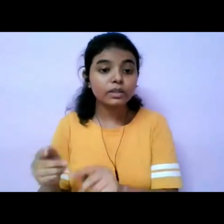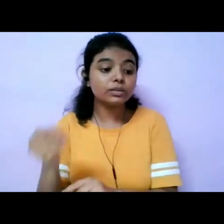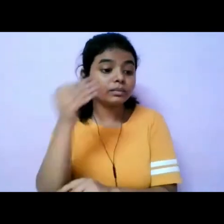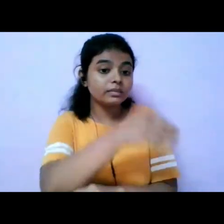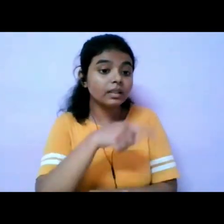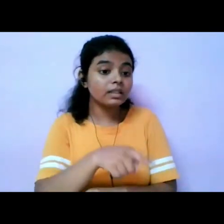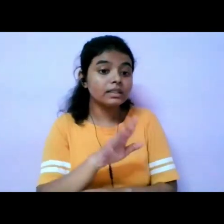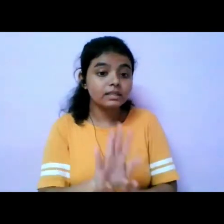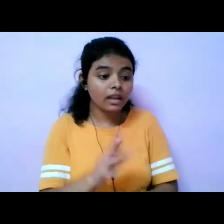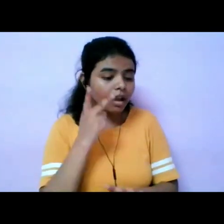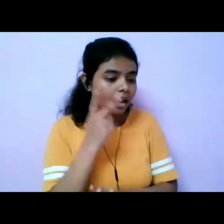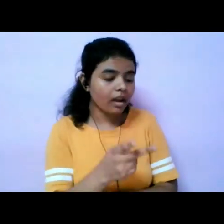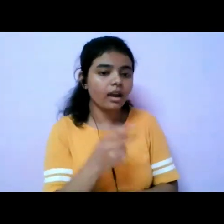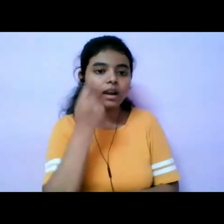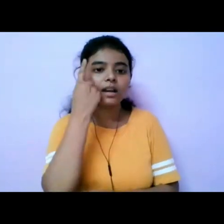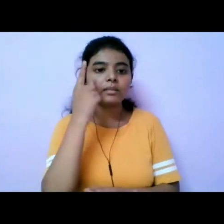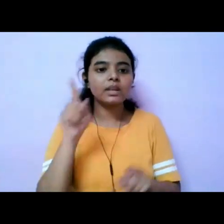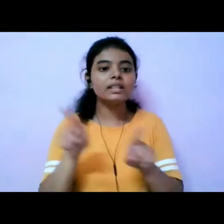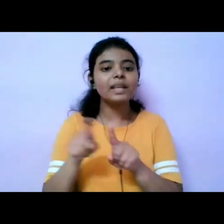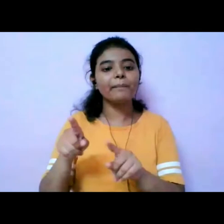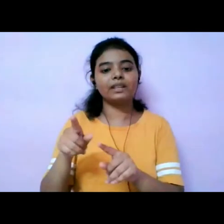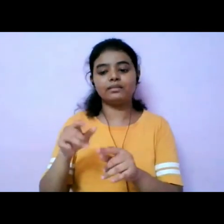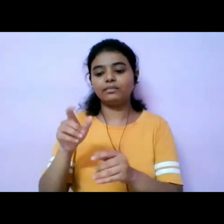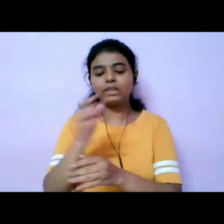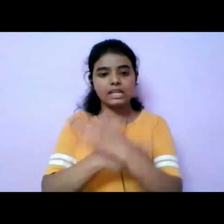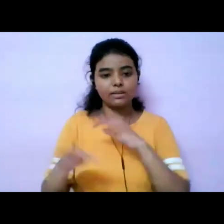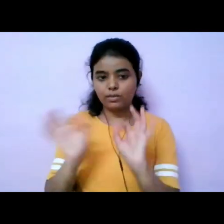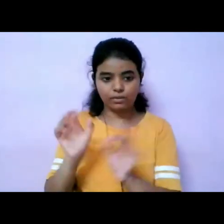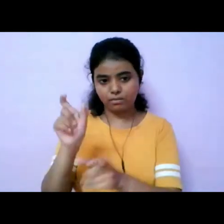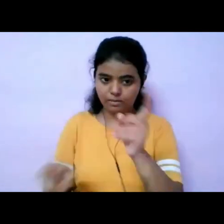normal people who imagine they're normal